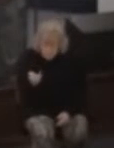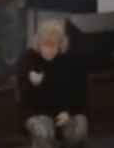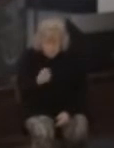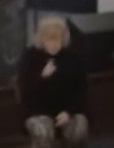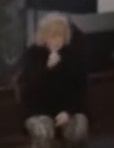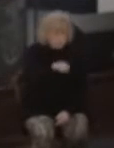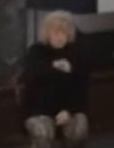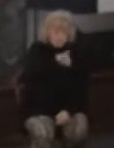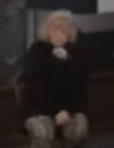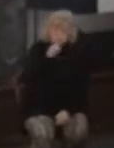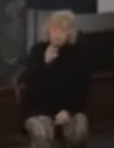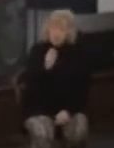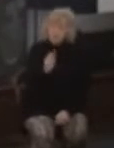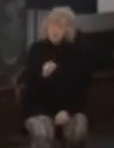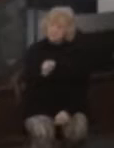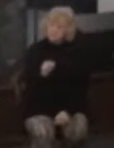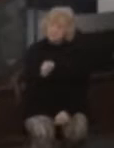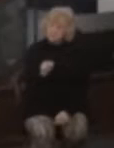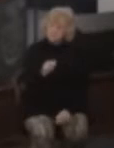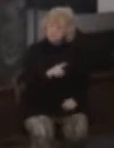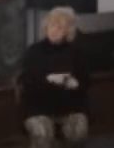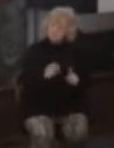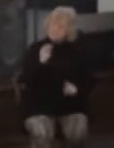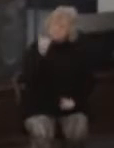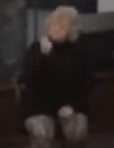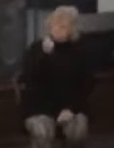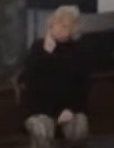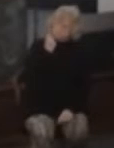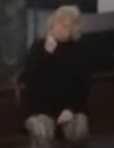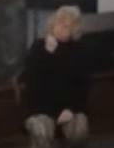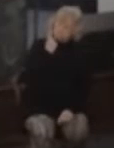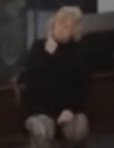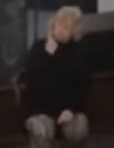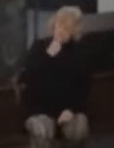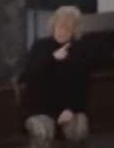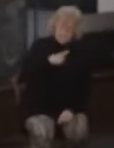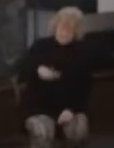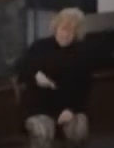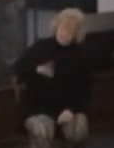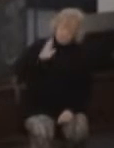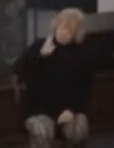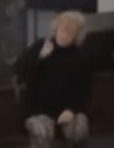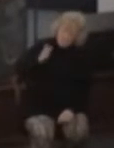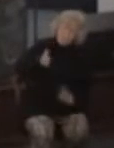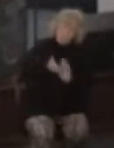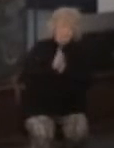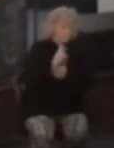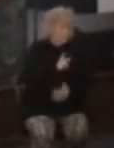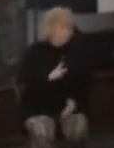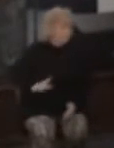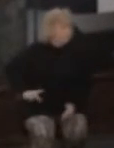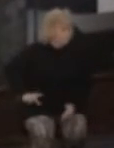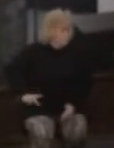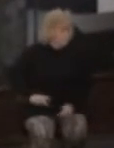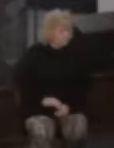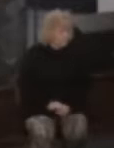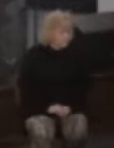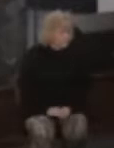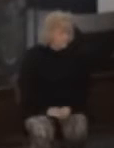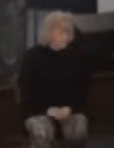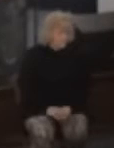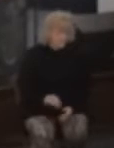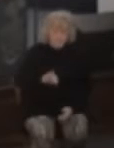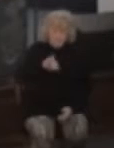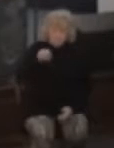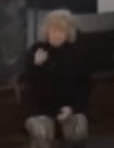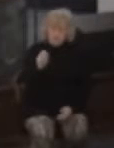Jonathan. But Jonathan seems to have understood early on that David is going to be the next king. And you know what? Jonathan is